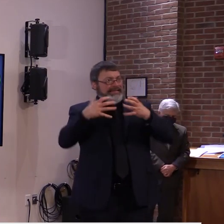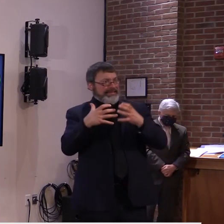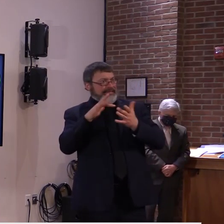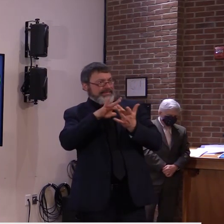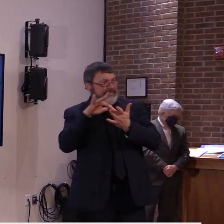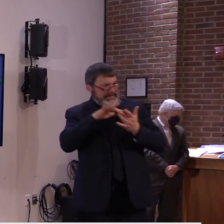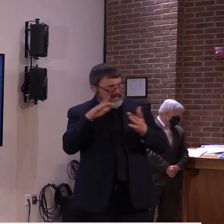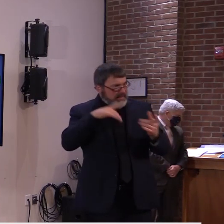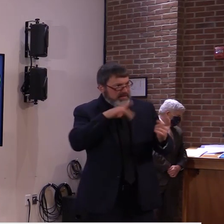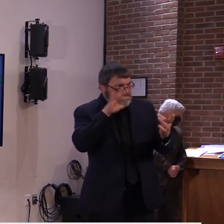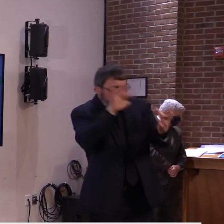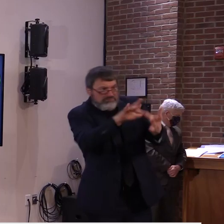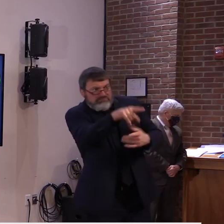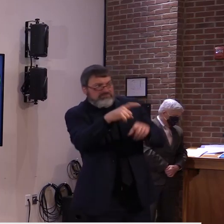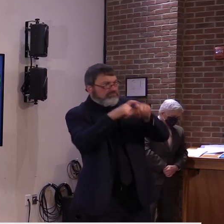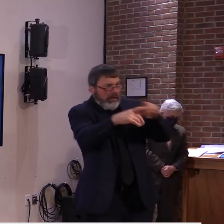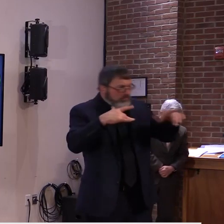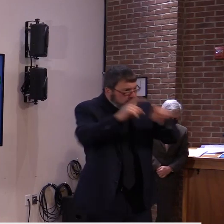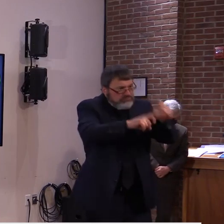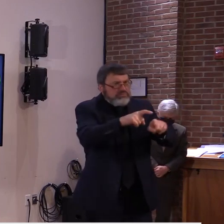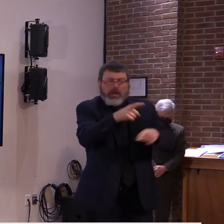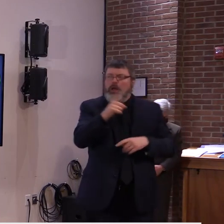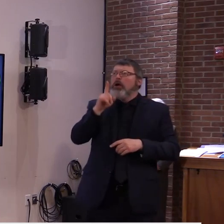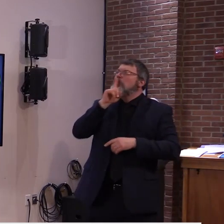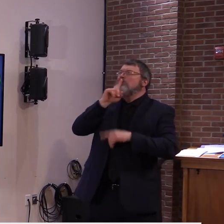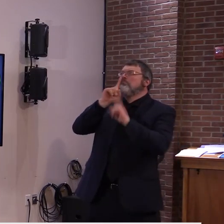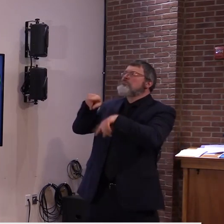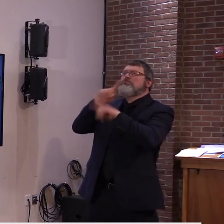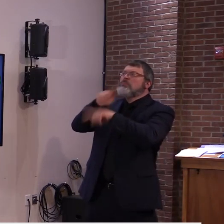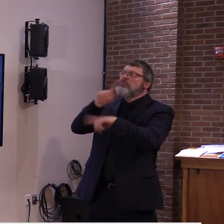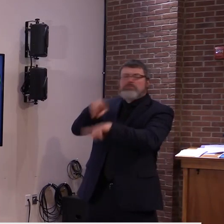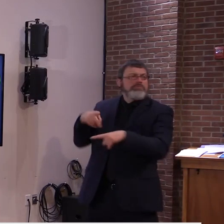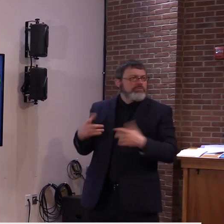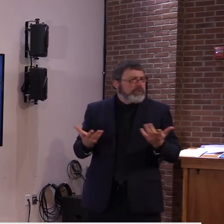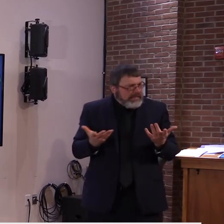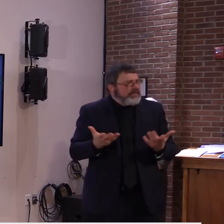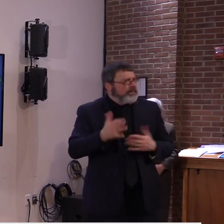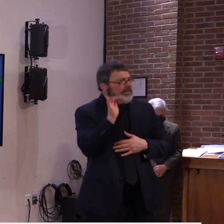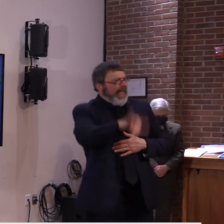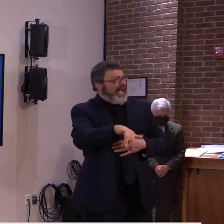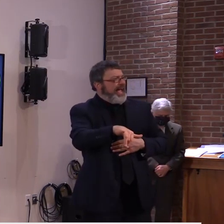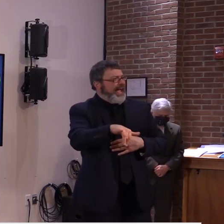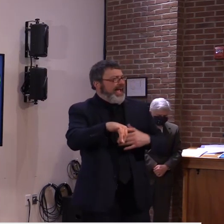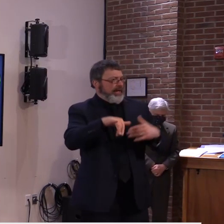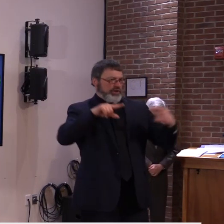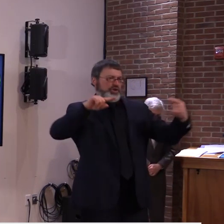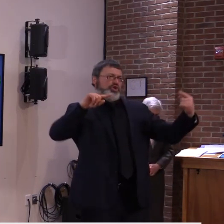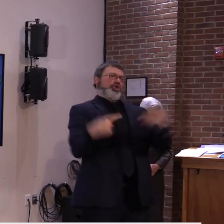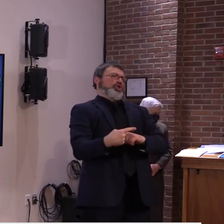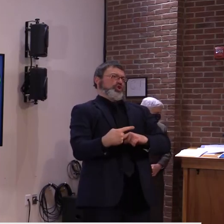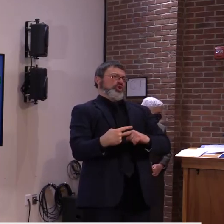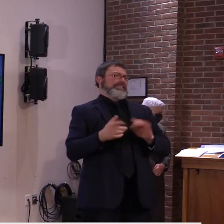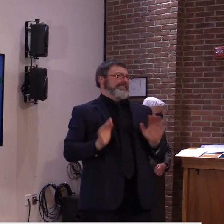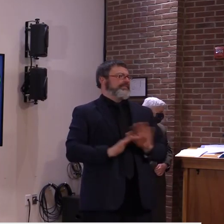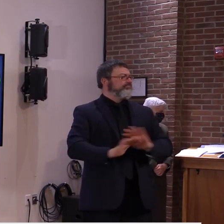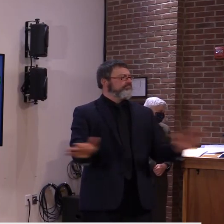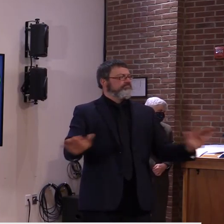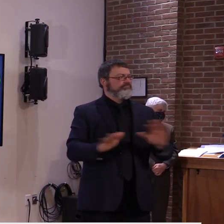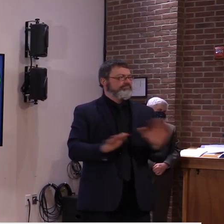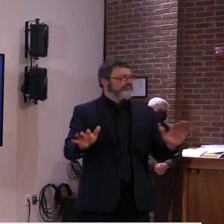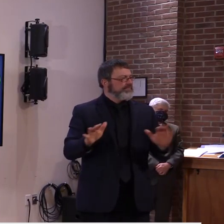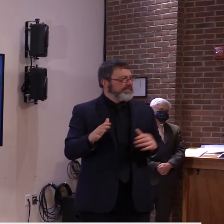tracing workforce. So I want to reiterate, it is essential for Vermonters to follow our guidance to slow down the